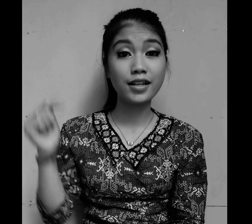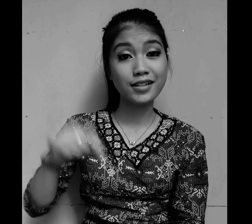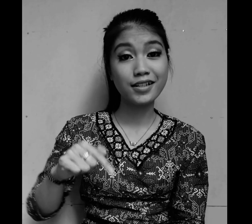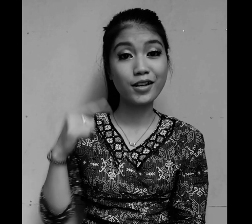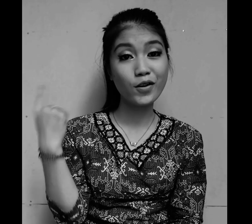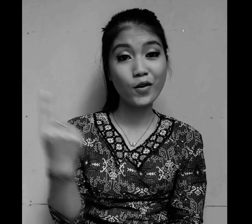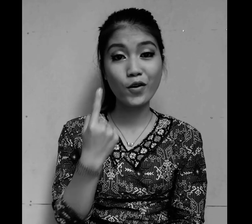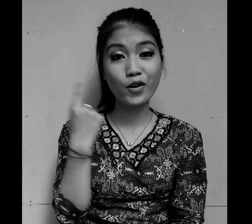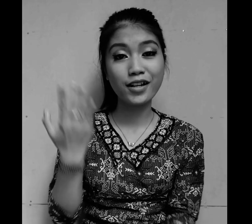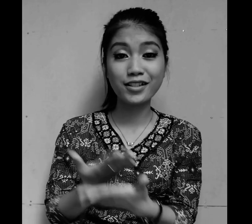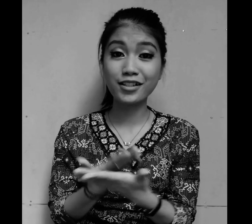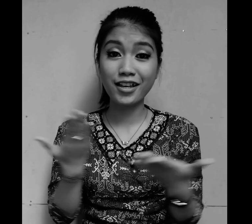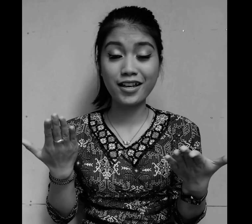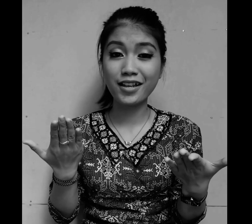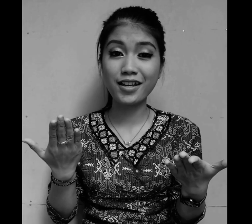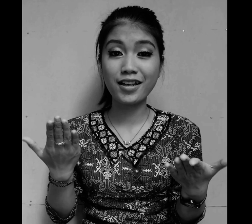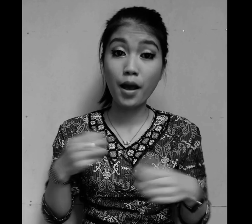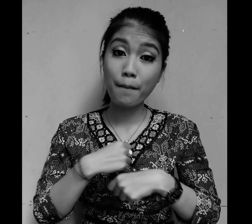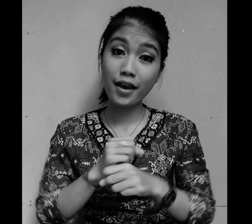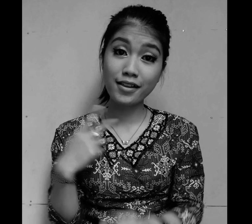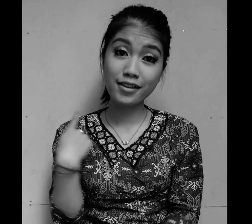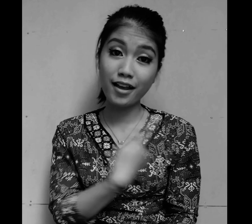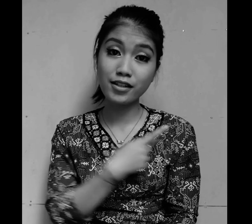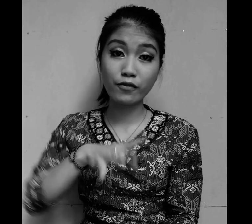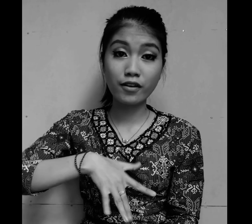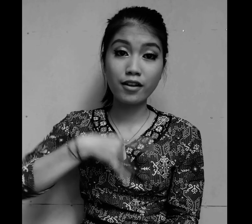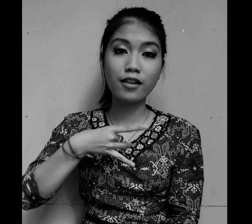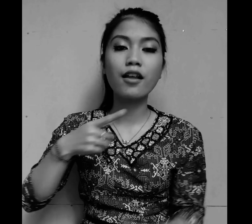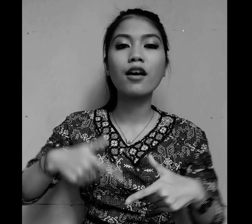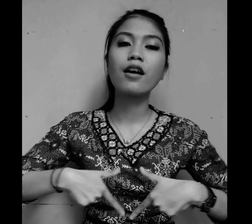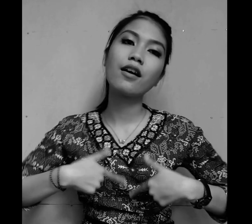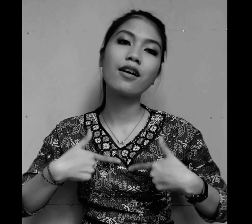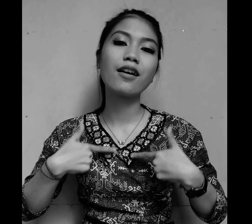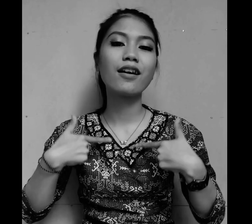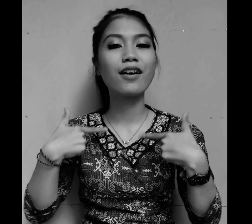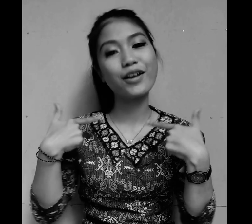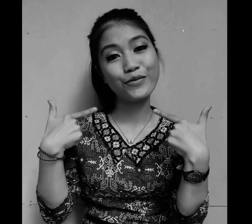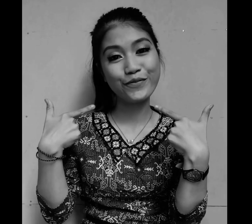It is the only thing that makes us feel alive.